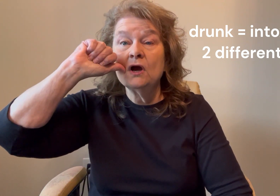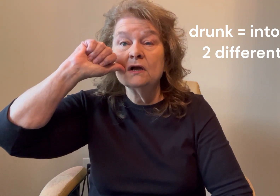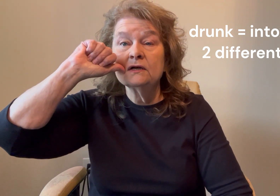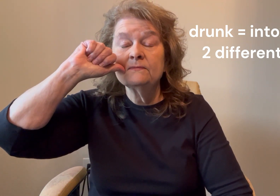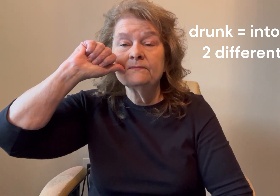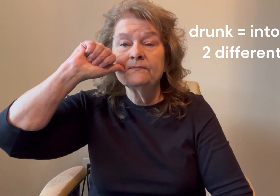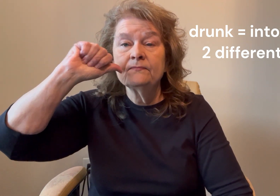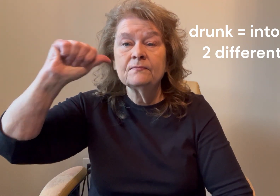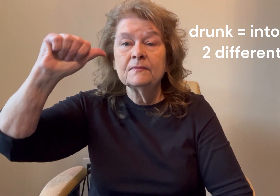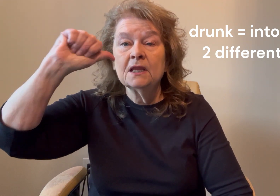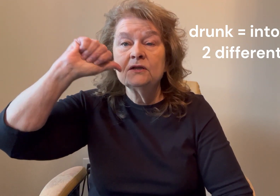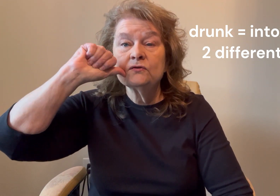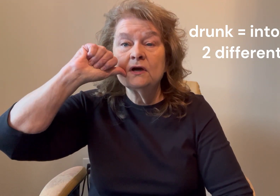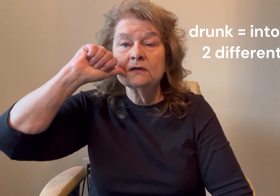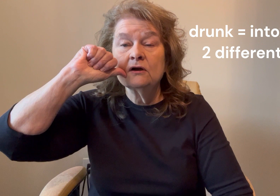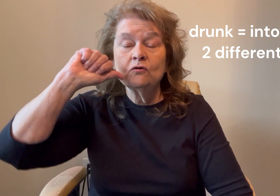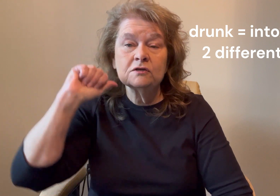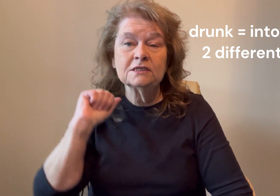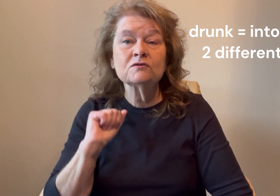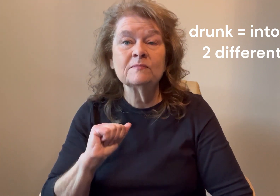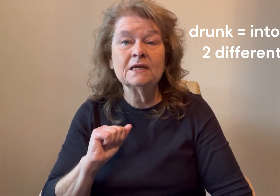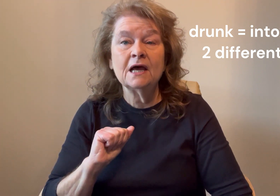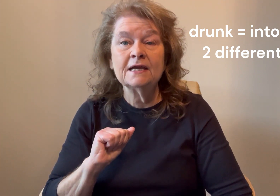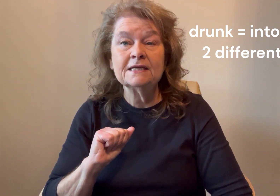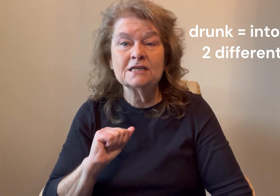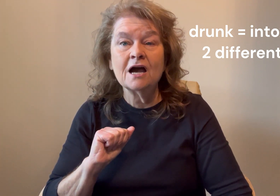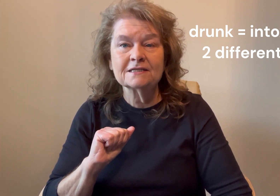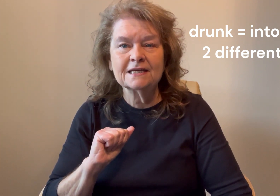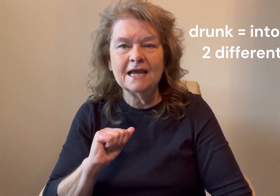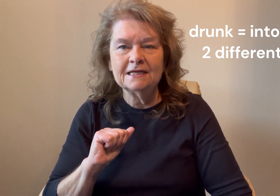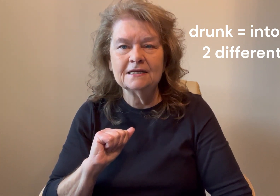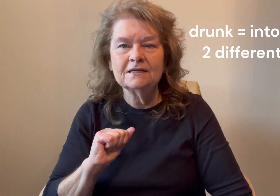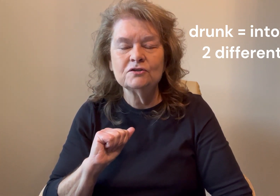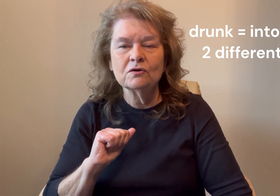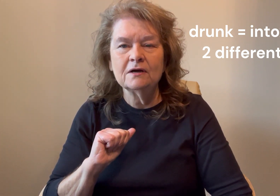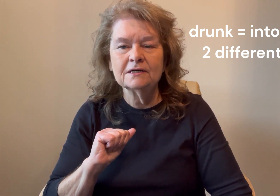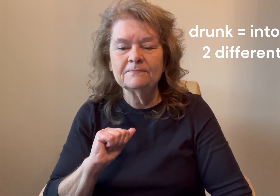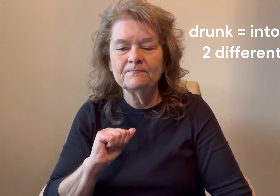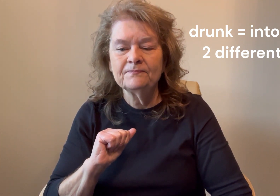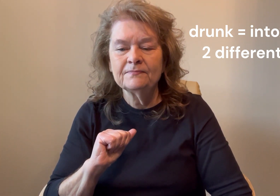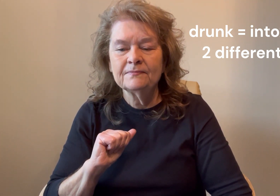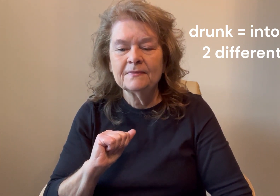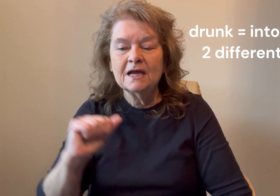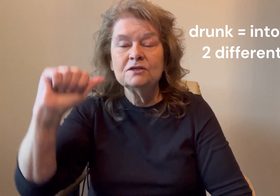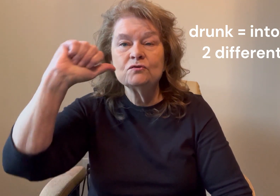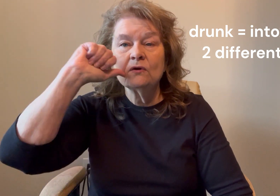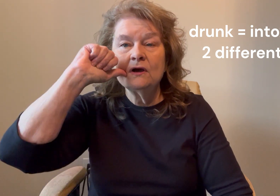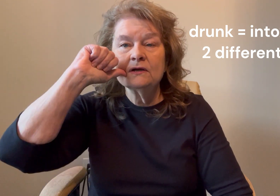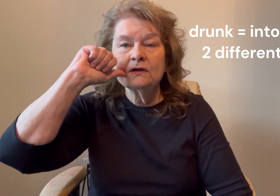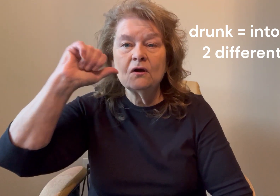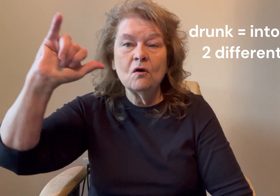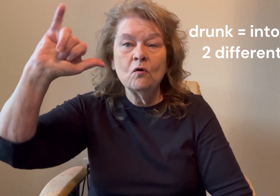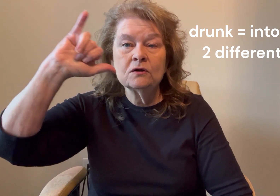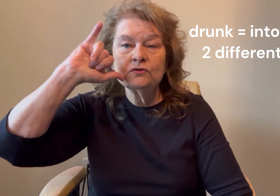drunk. Drunk. Of course, this would be like intoxicated, drunk. Drunk or